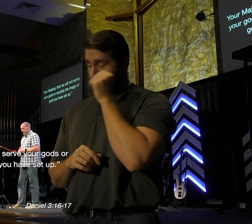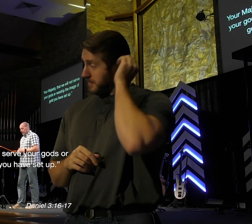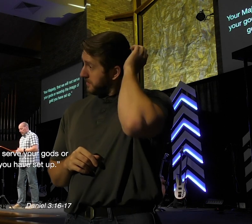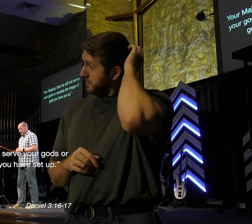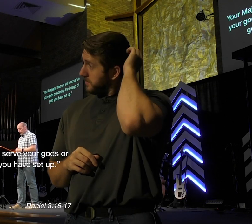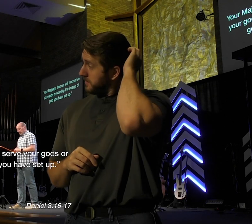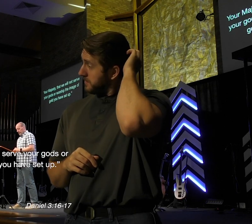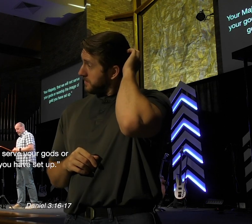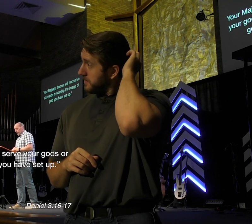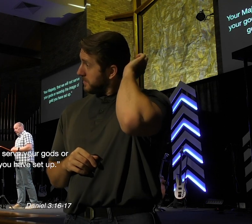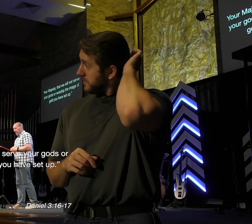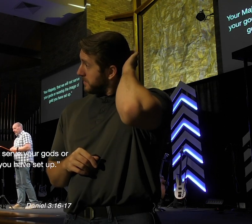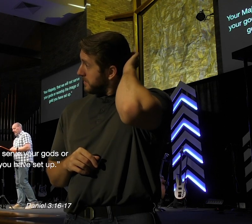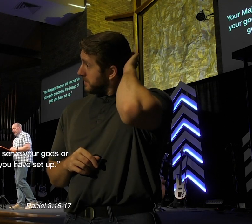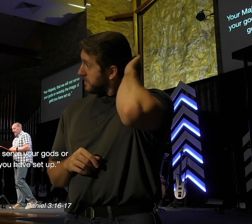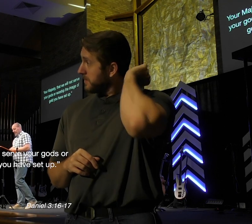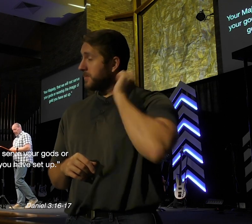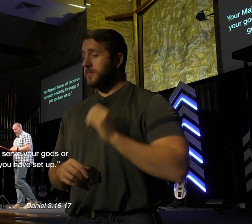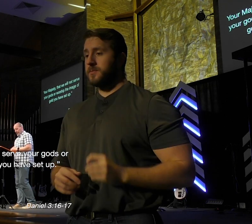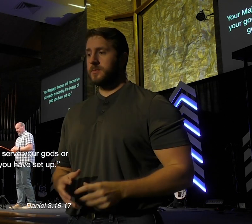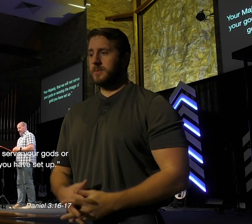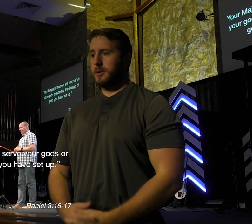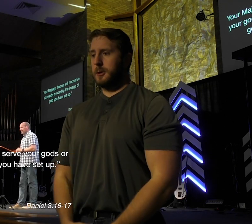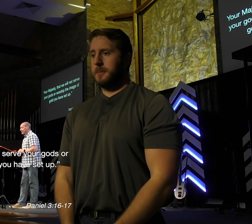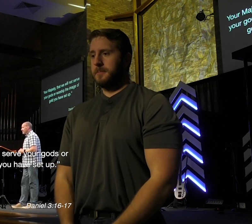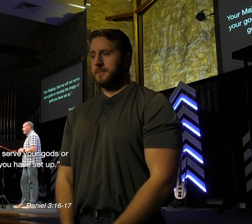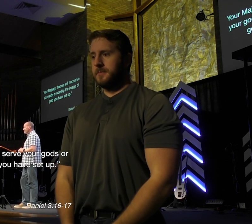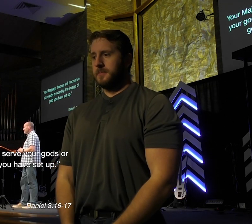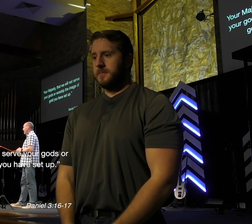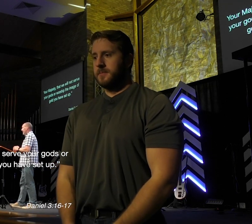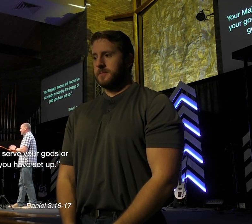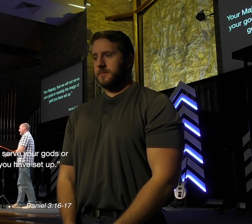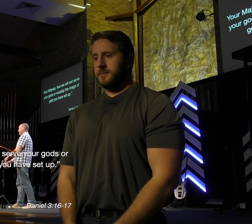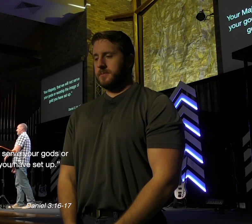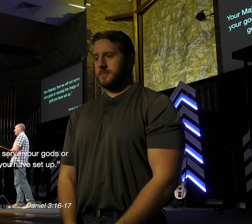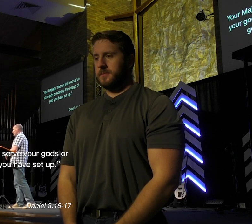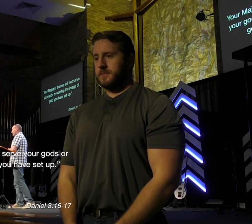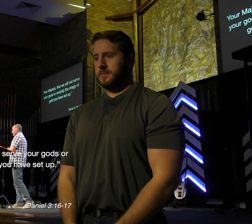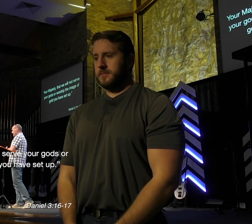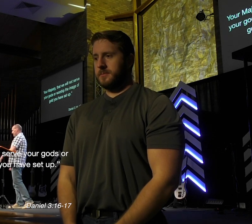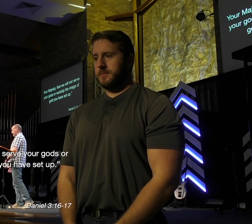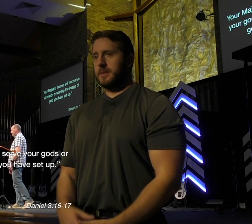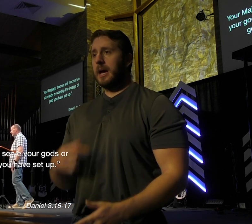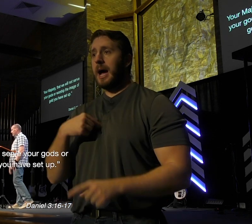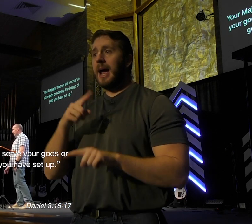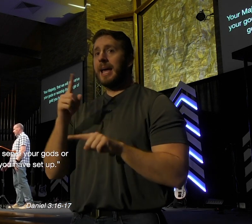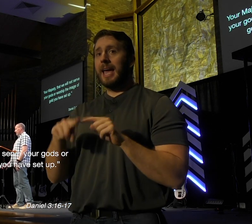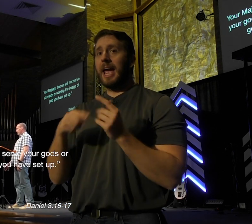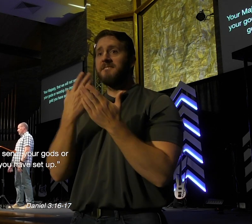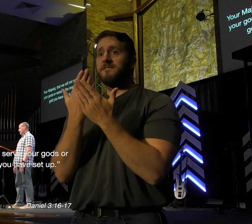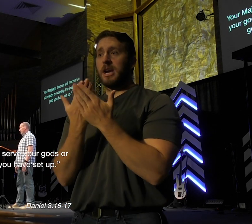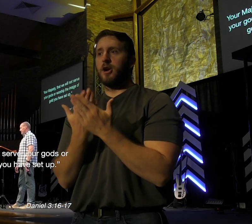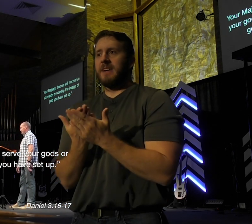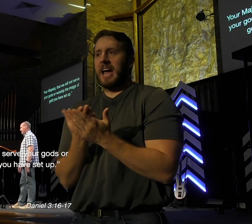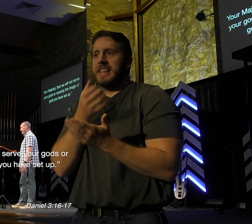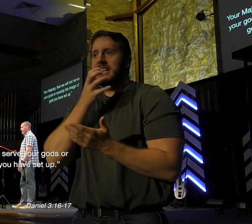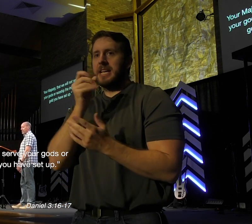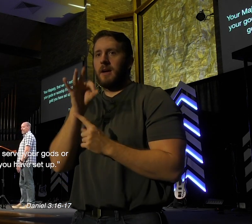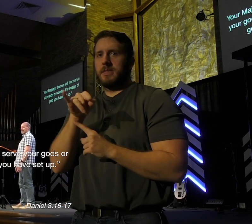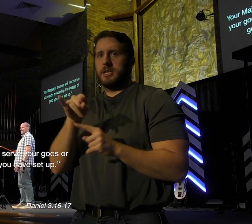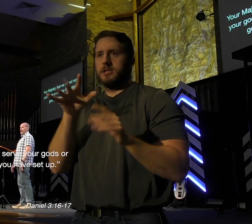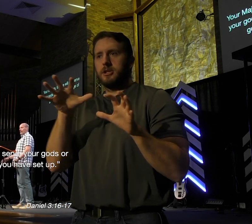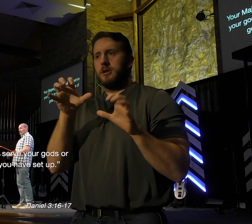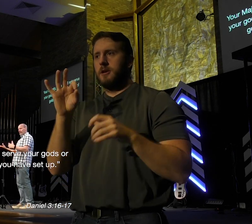your gods or worship the image of gold that you have set up. Now, I cannot verify the heat of this furnace,